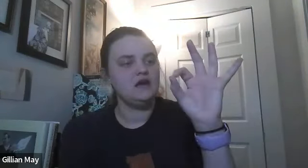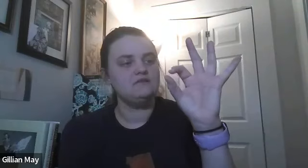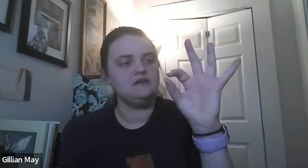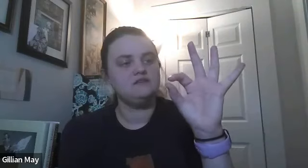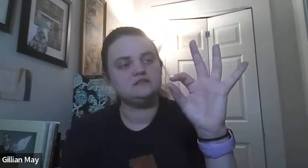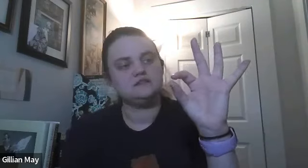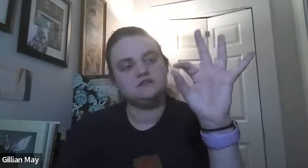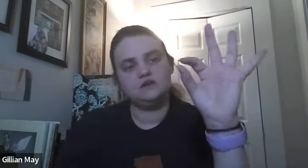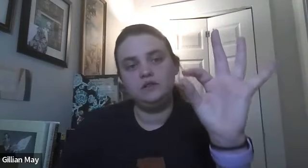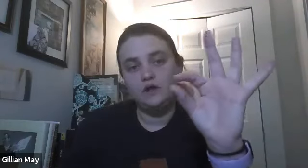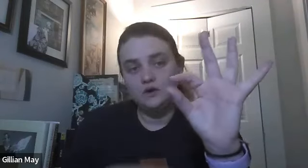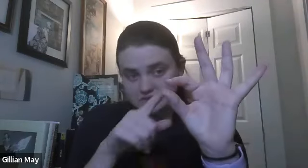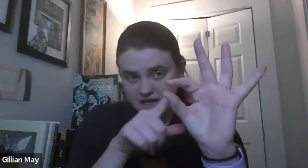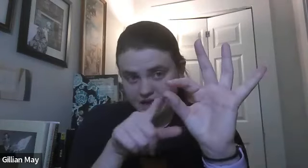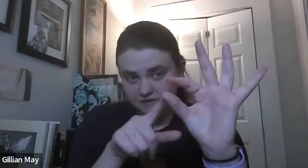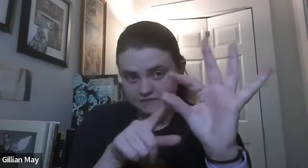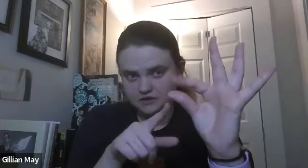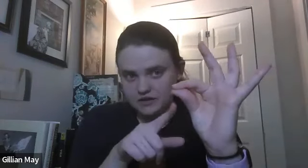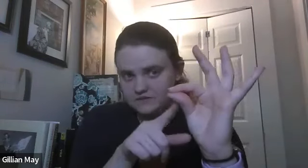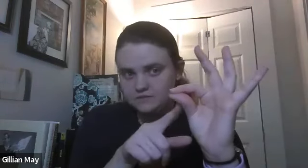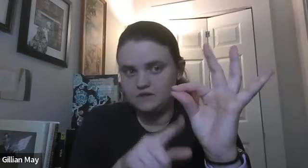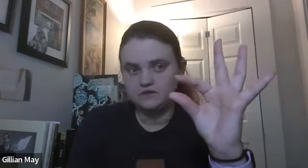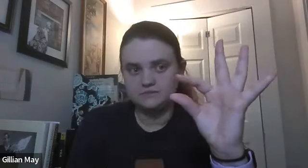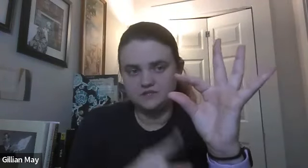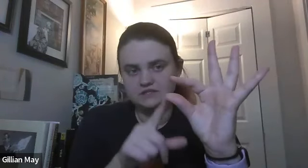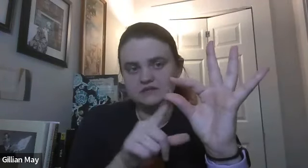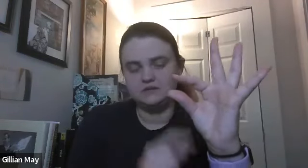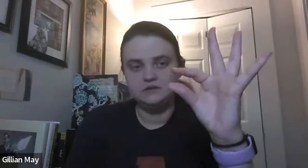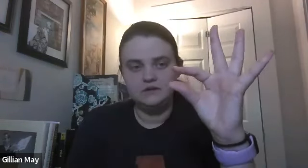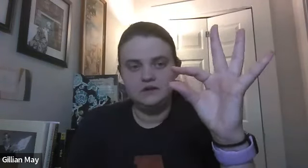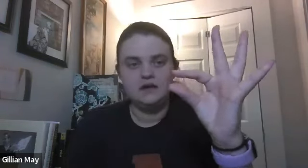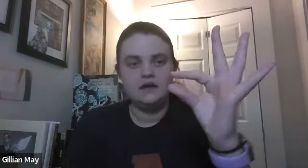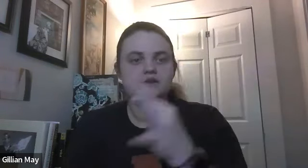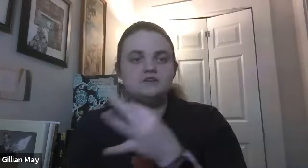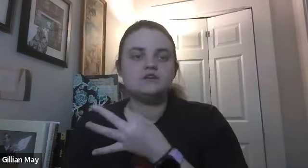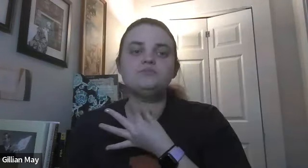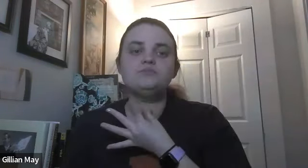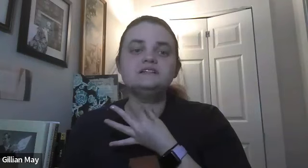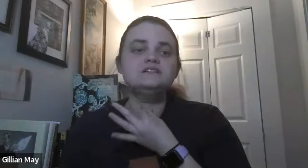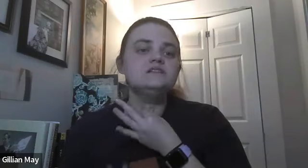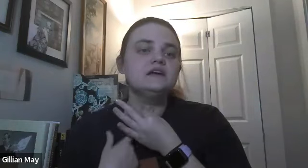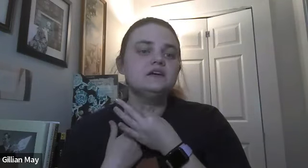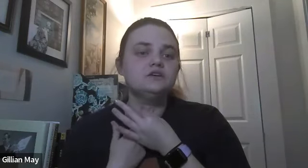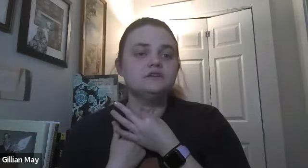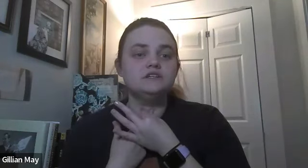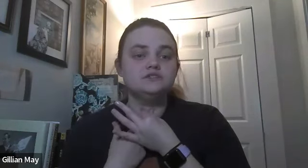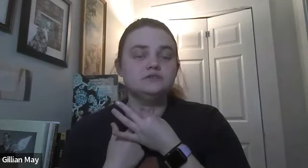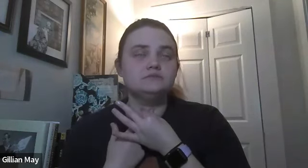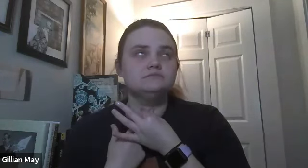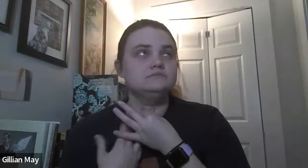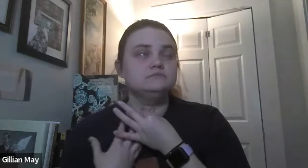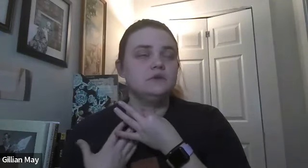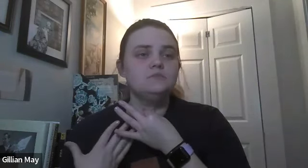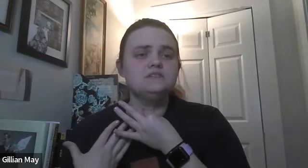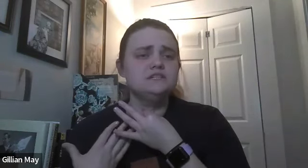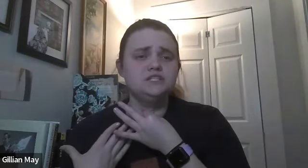have it in this close F. You're not going to have it fully closed, but just a little. And you're going to bring it to like your, I almost said